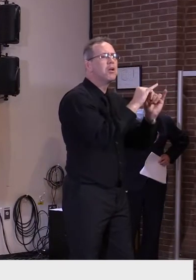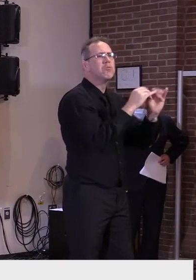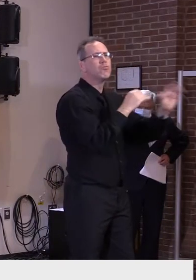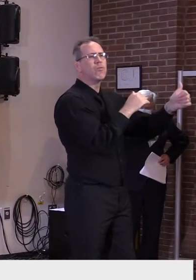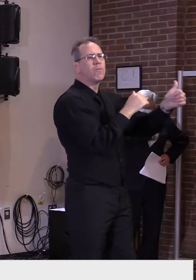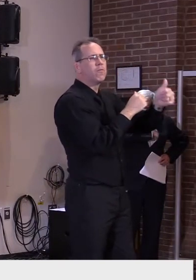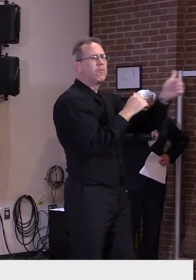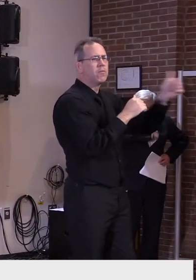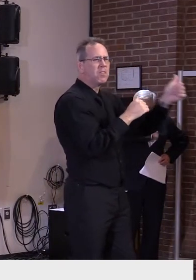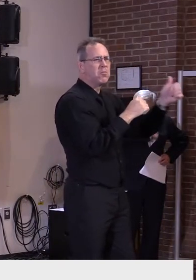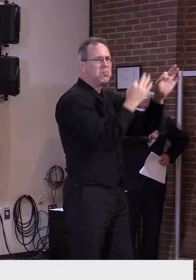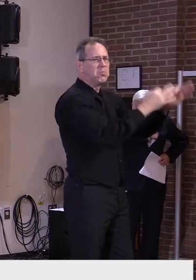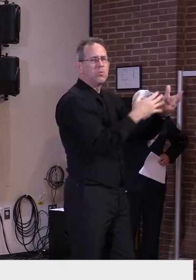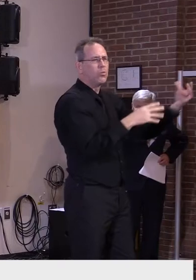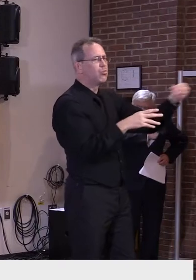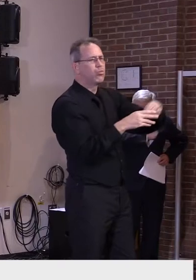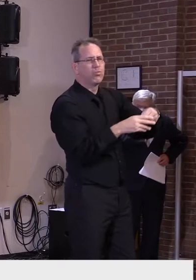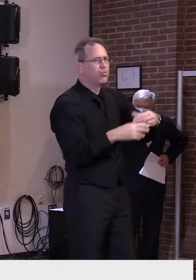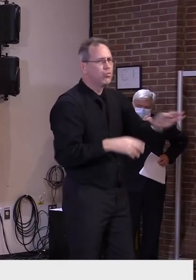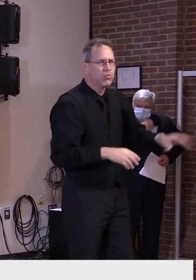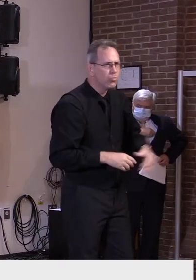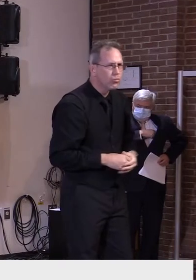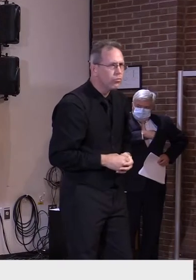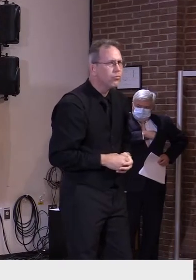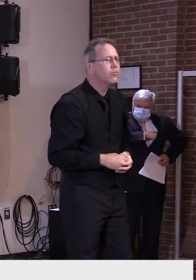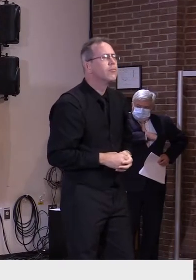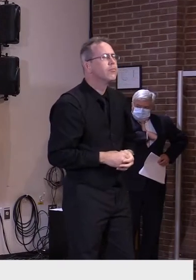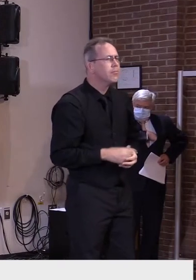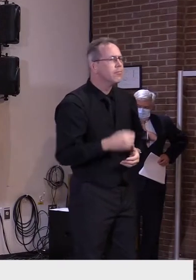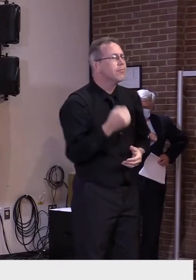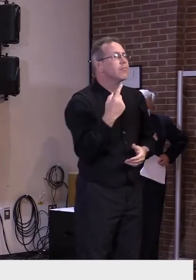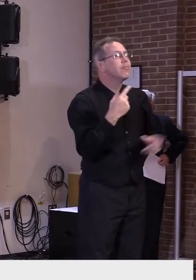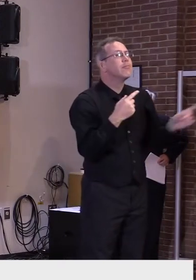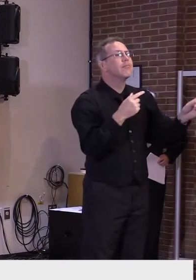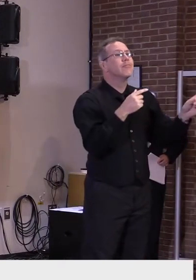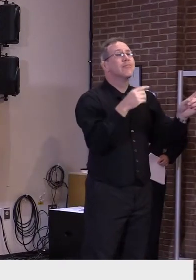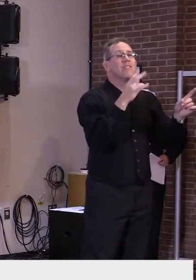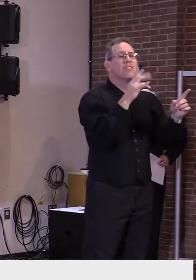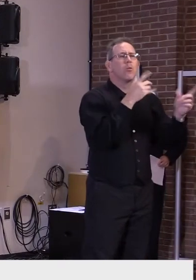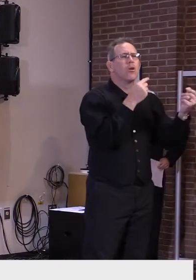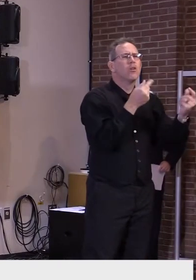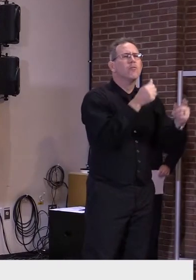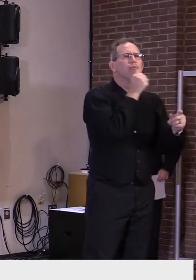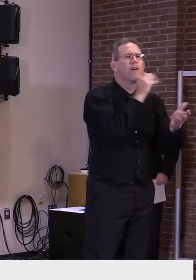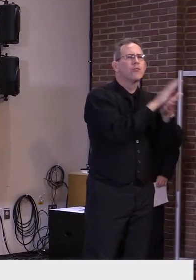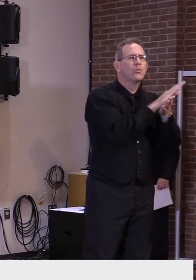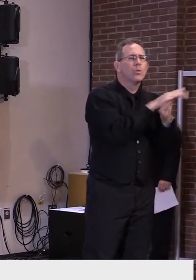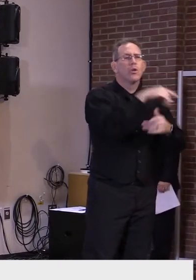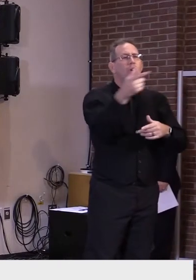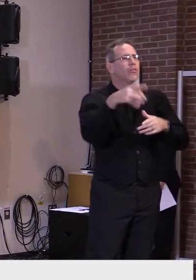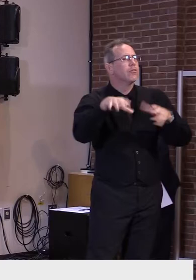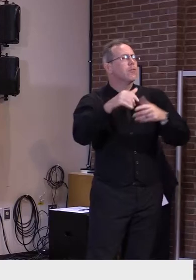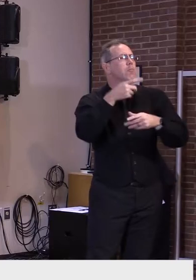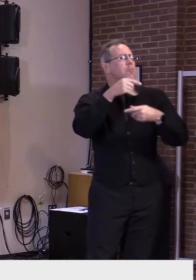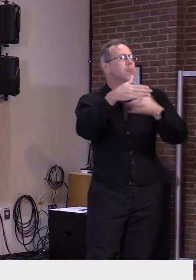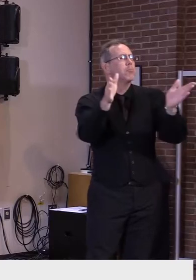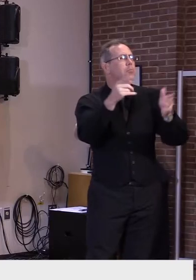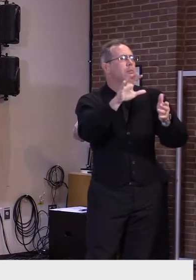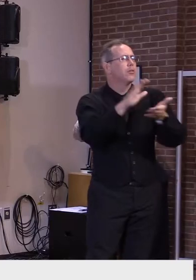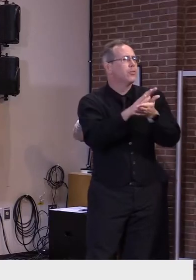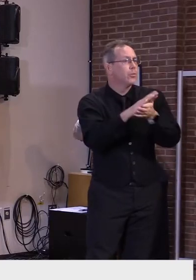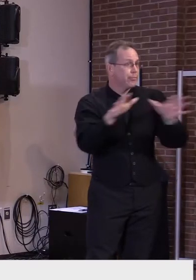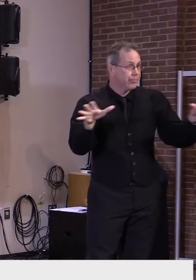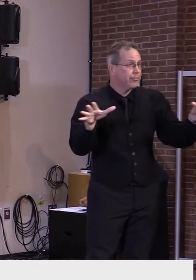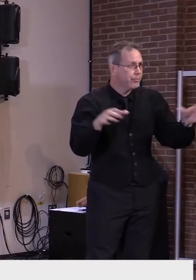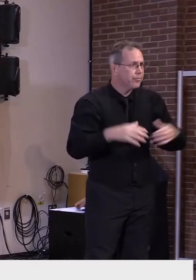week. In total, we have about 51,000 antigen test kits on order for Test to Stay. As of